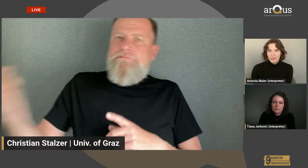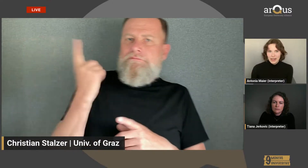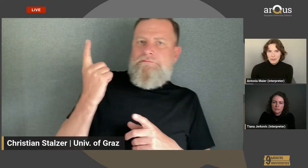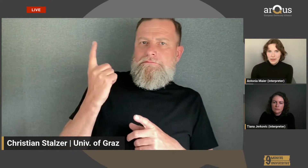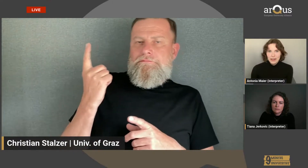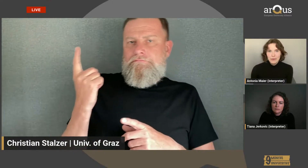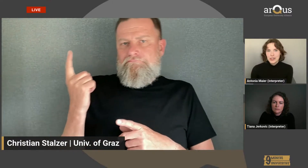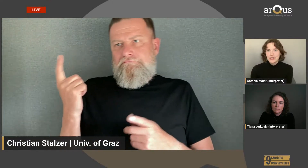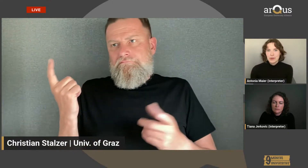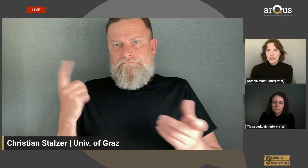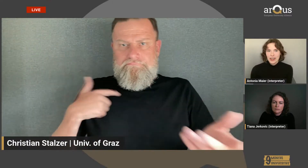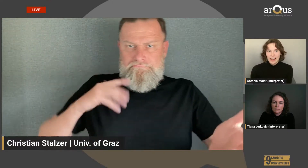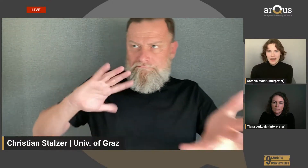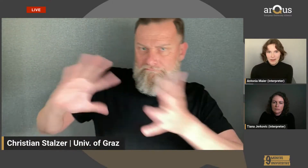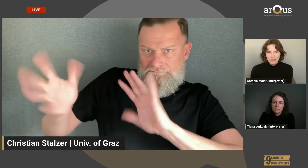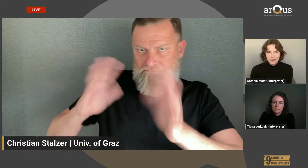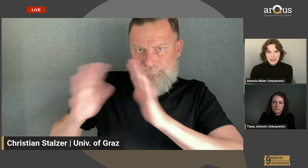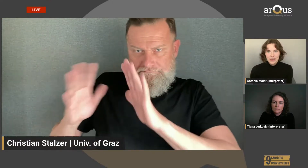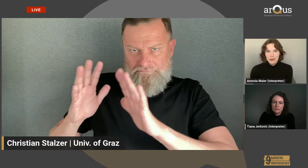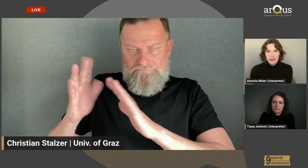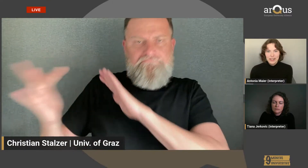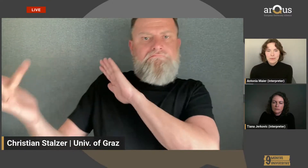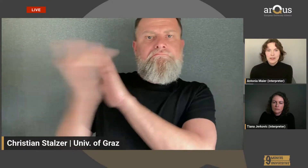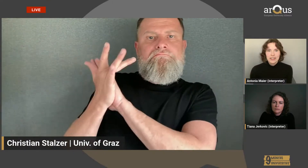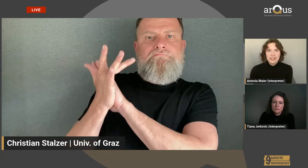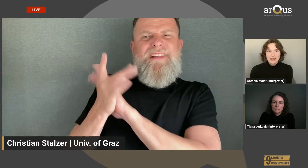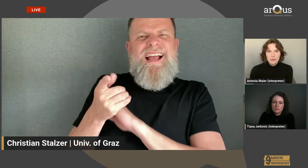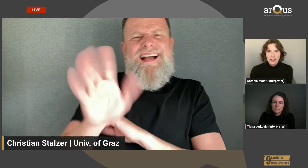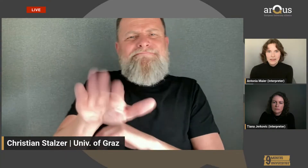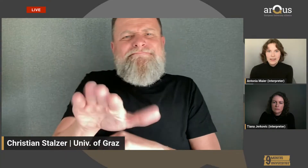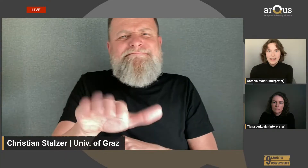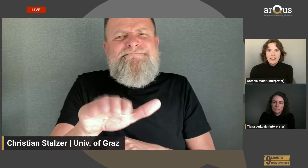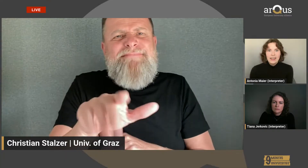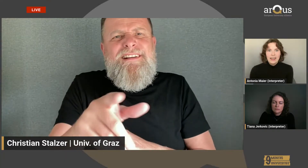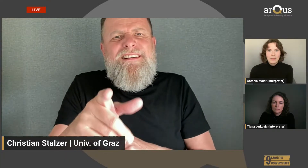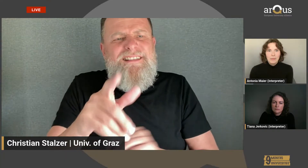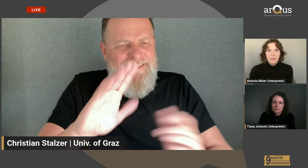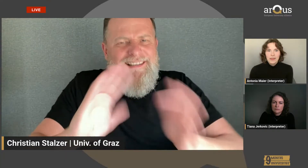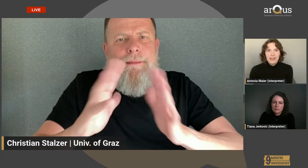Sometimes it might be, which I have seen or experienced as well,